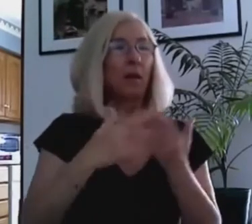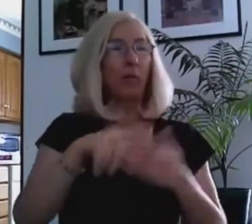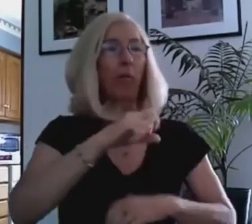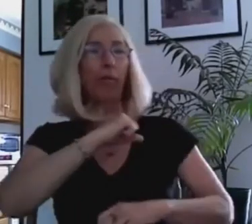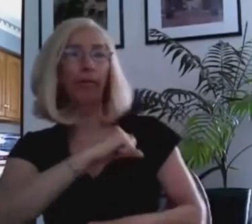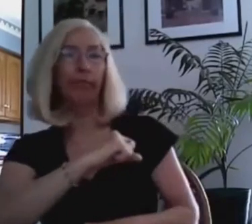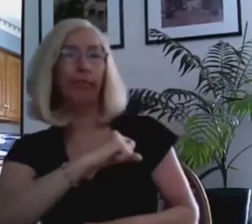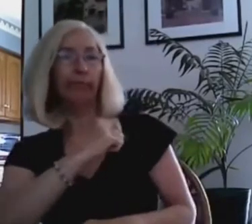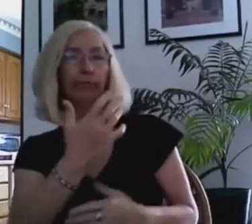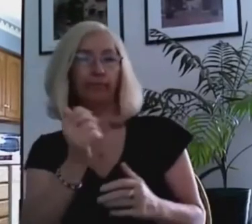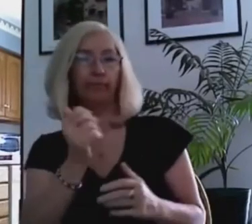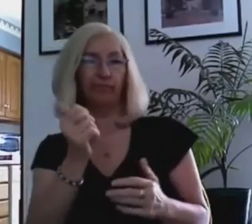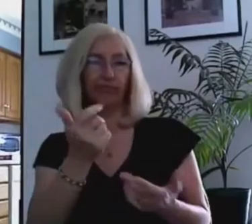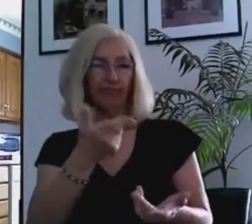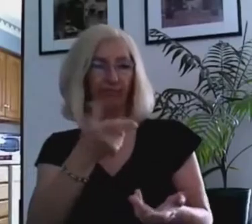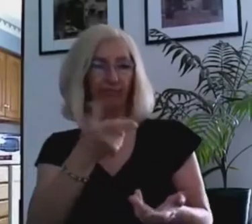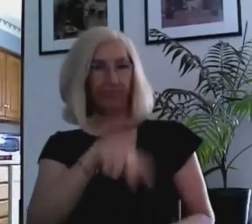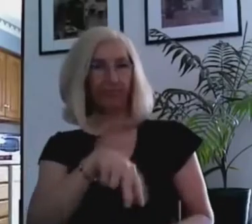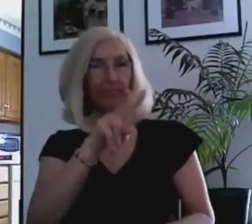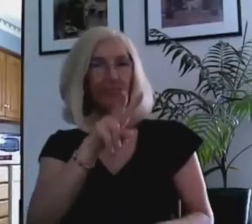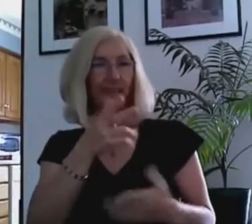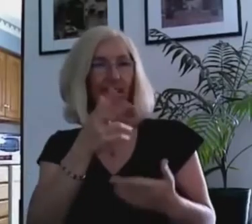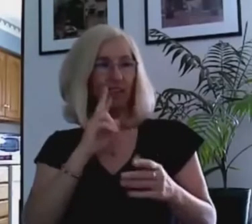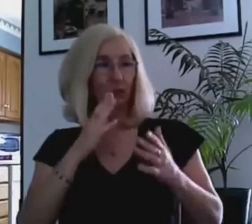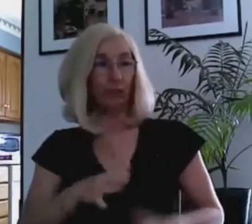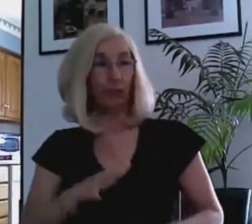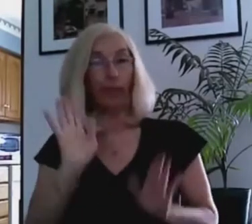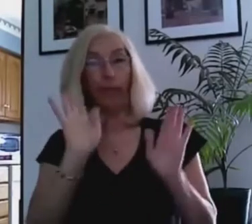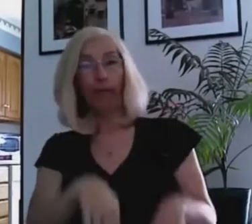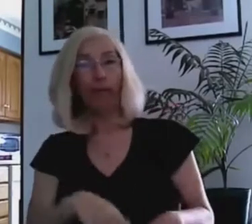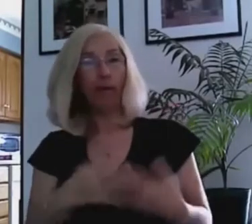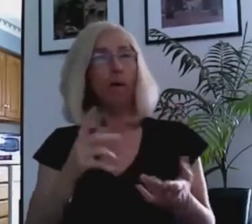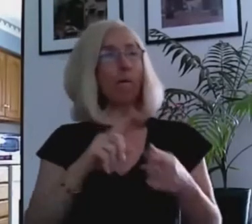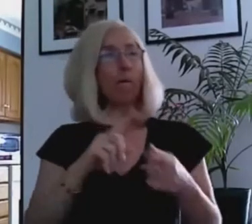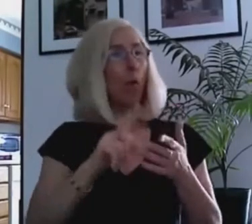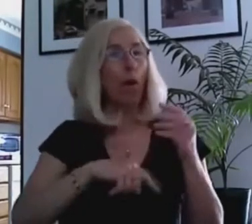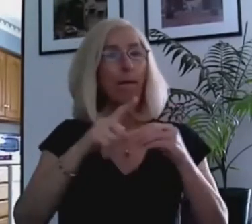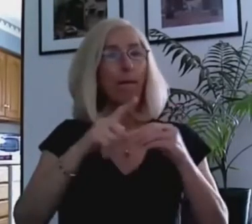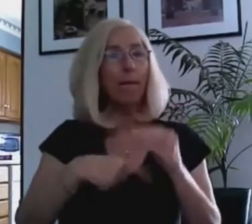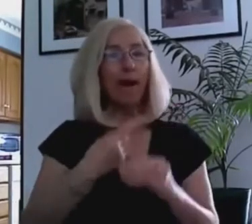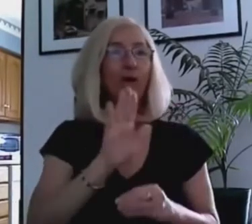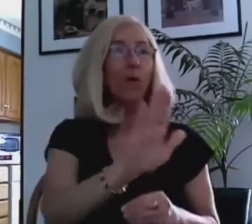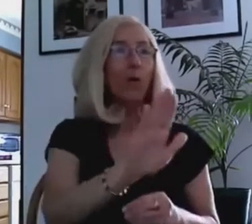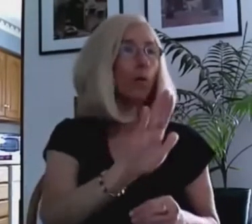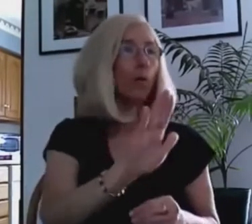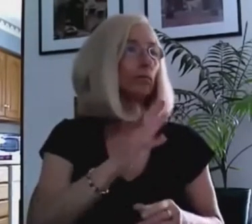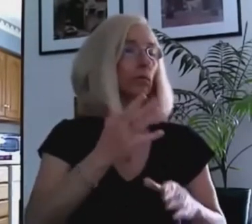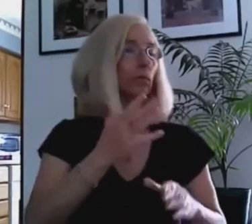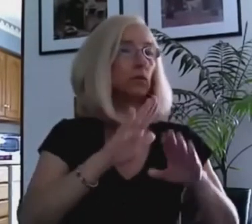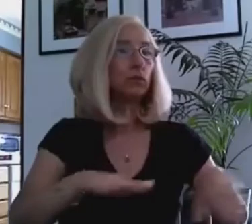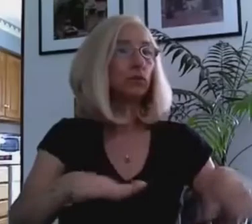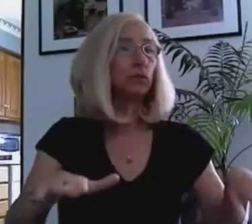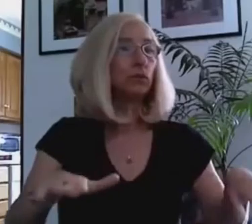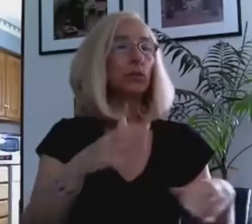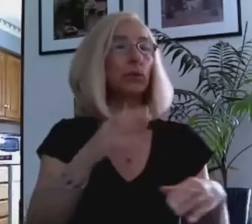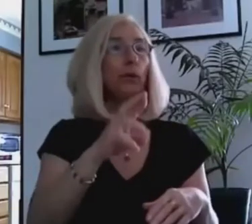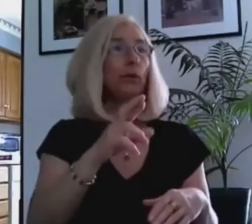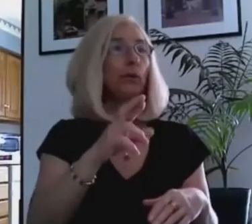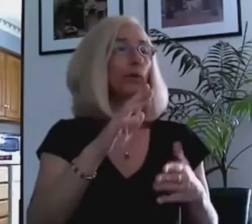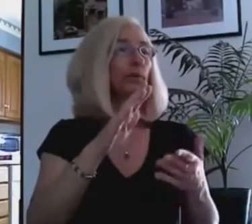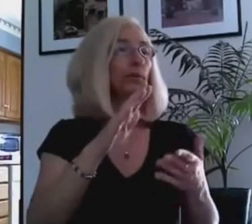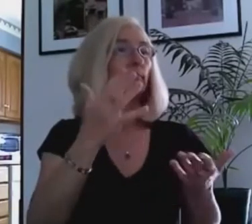So I have many people ask, why is it so important to become a vegetarian? And many people are so